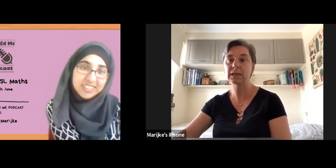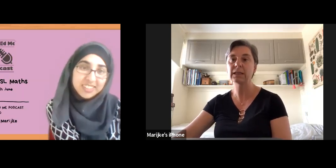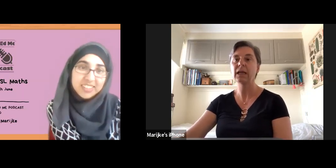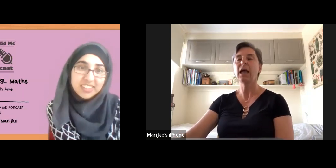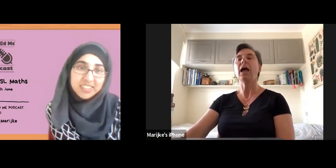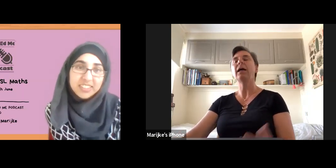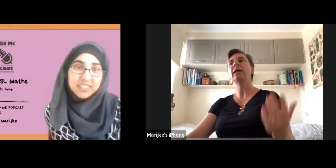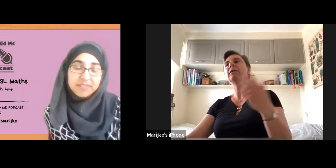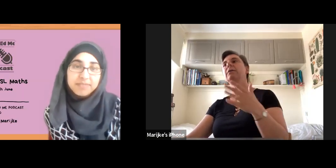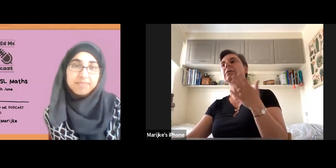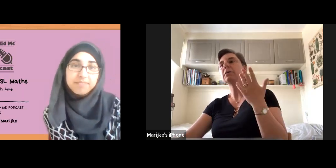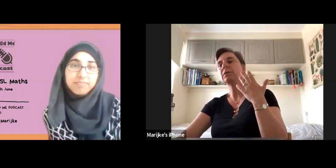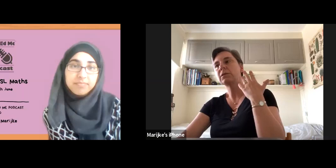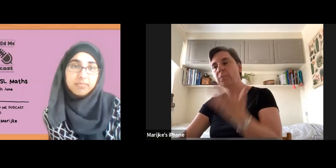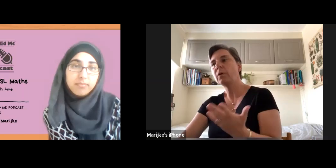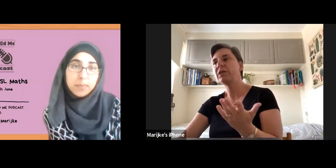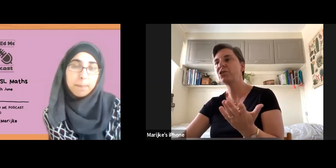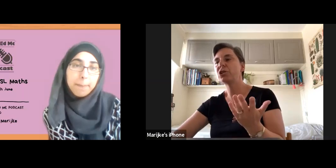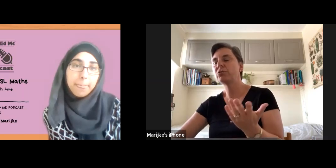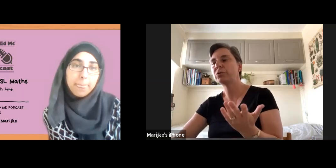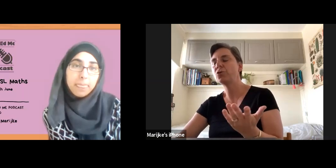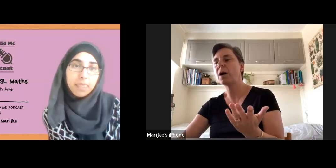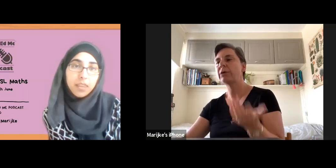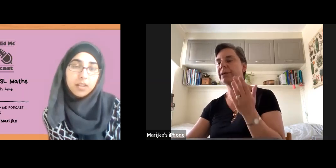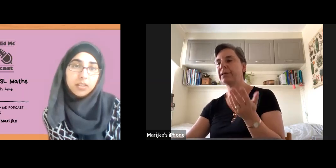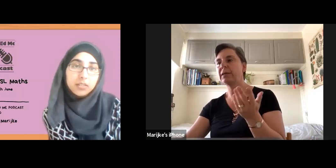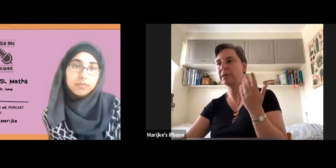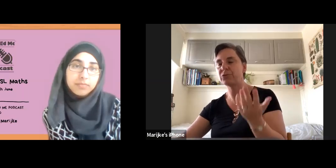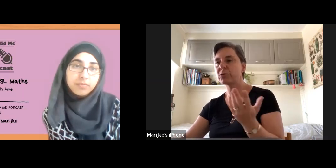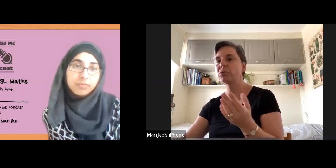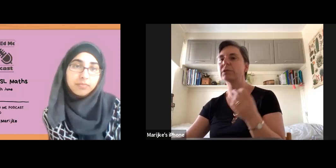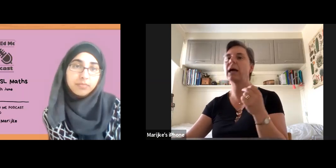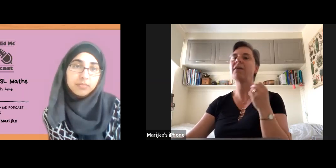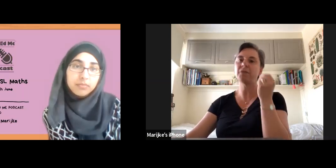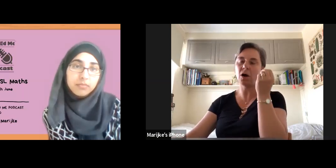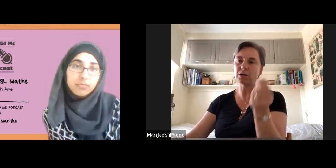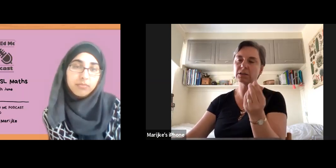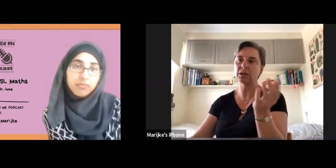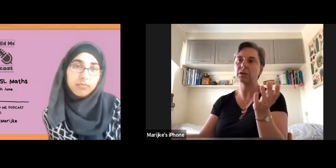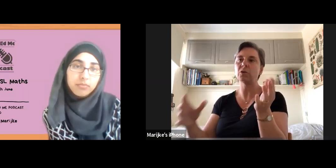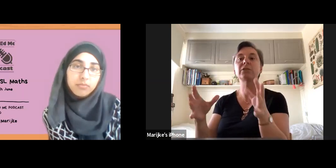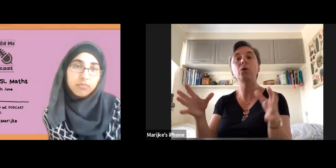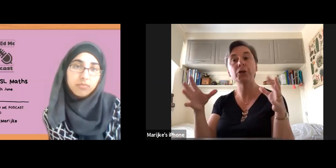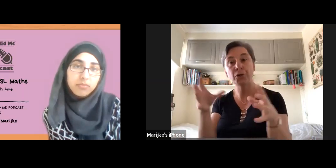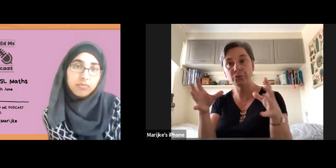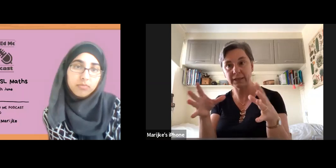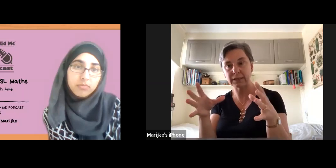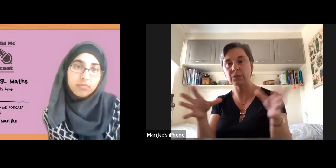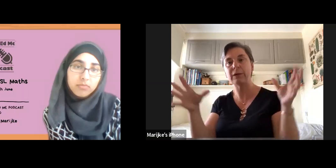Exactly. And then some of these children who are in mainstream schools have got what is called a unit. So within